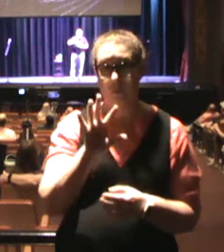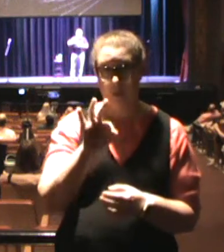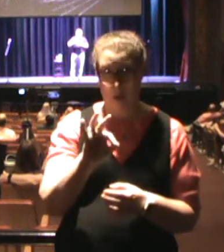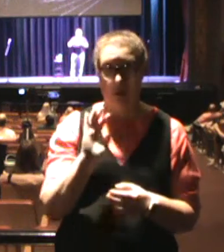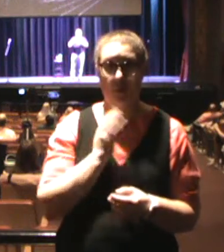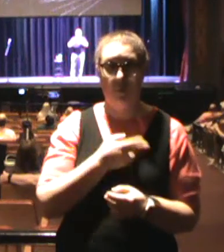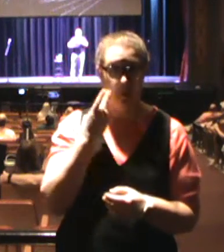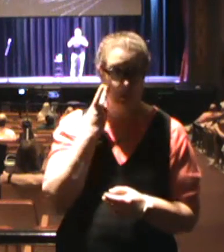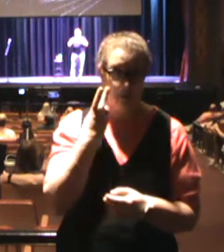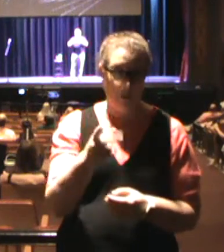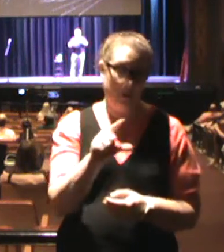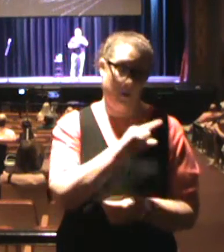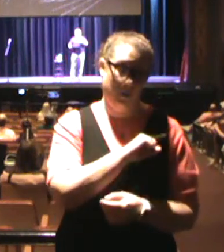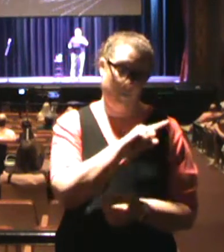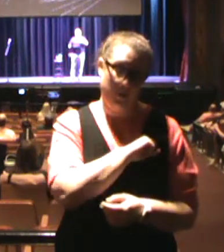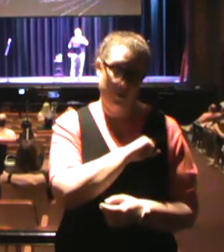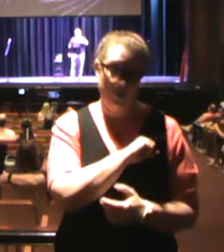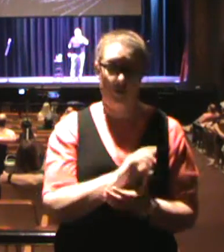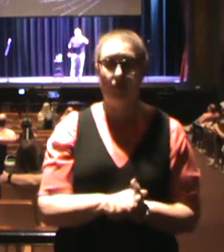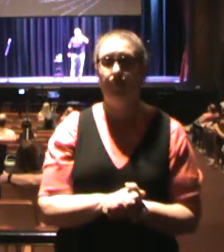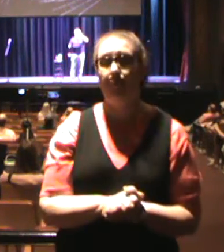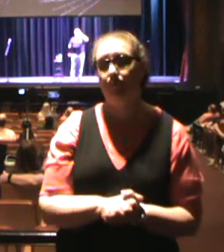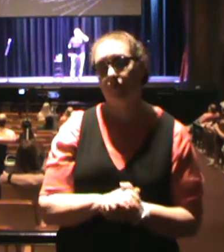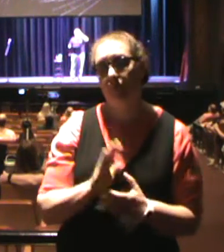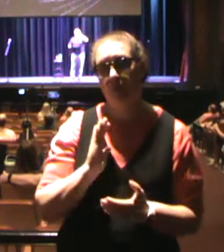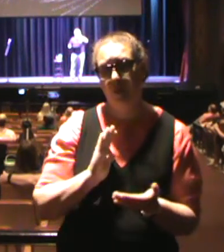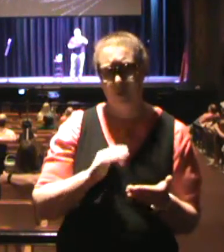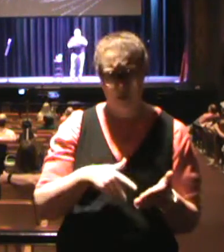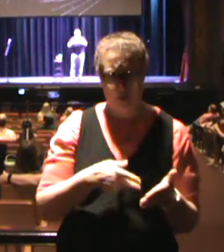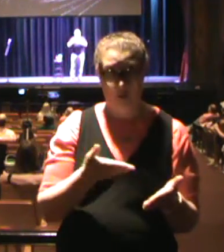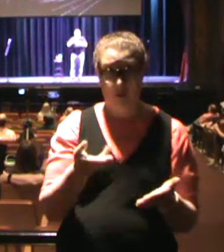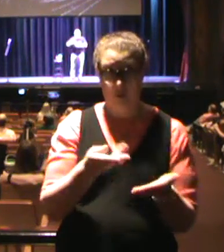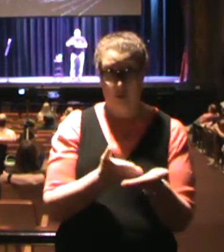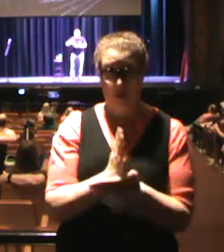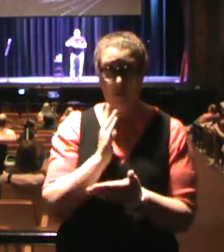the convictions. So let's look at it and see how it applies to us today.